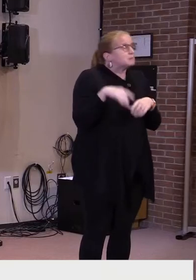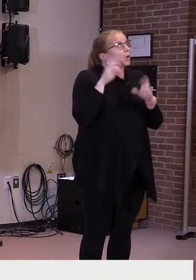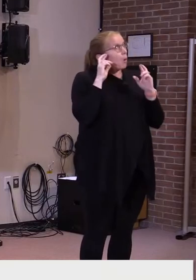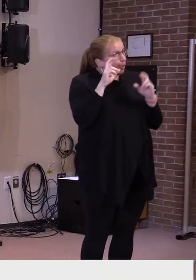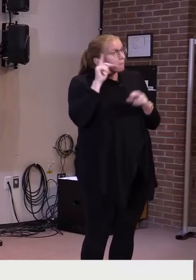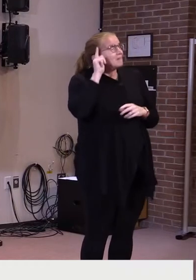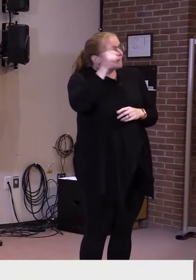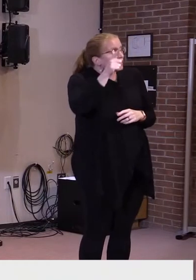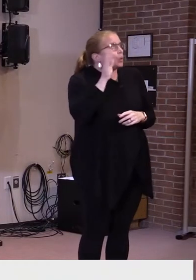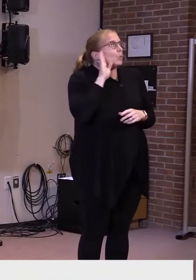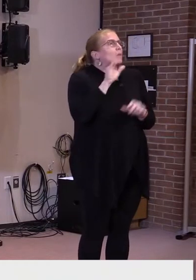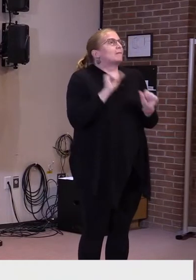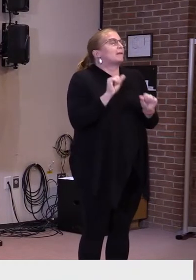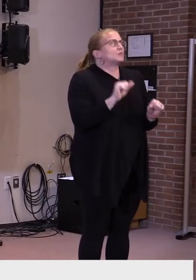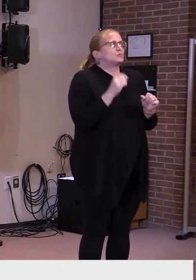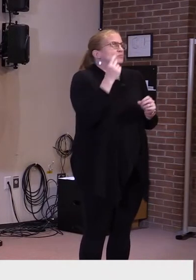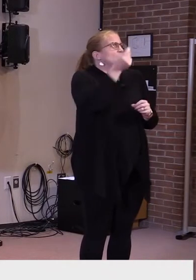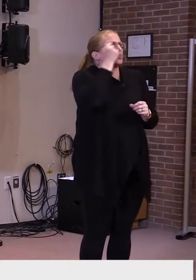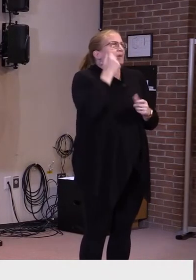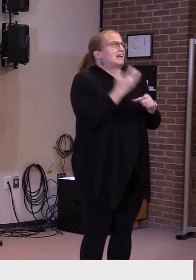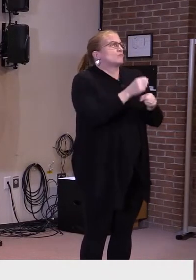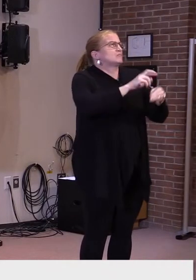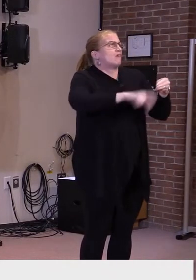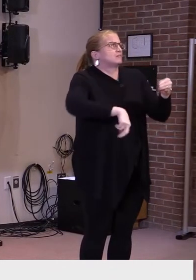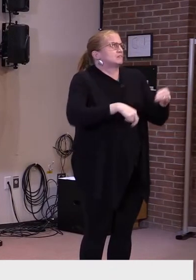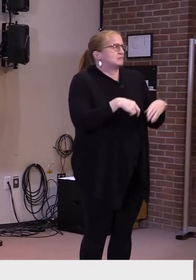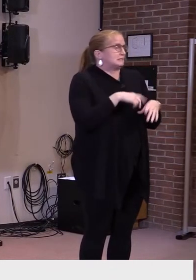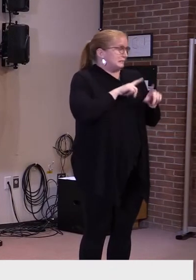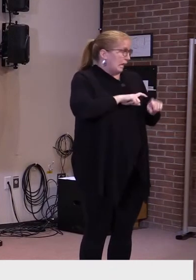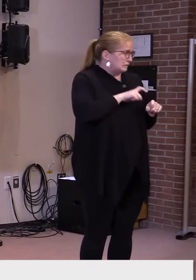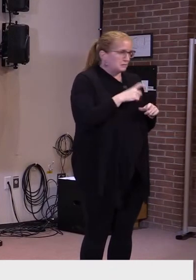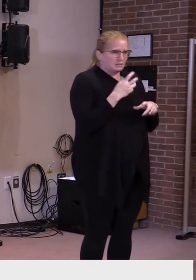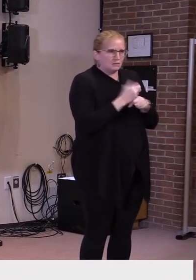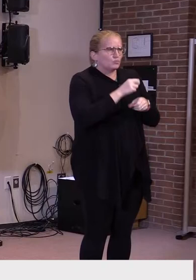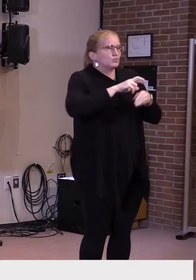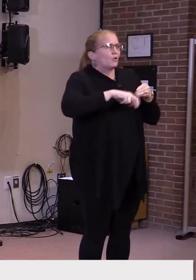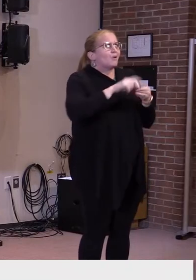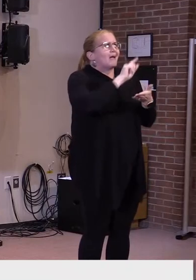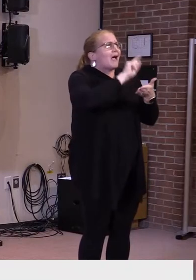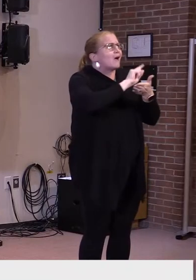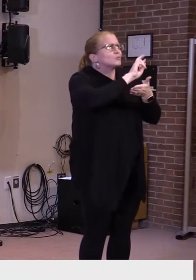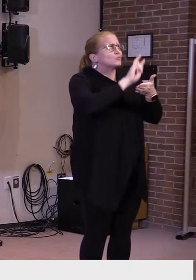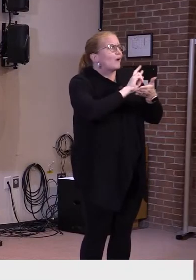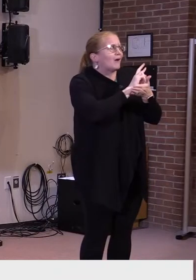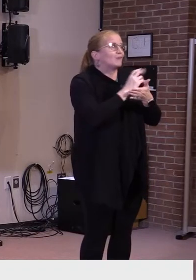the results from days to hours. In addition, the evolution